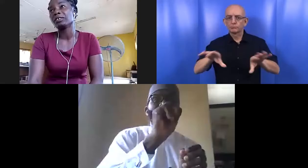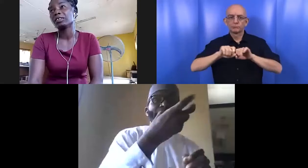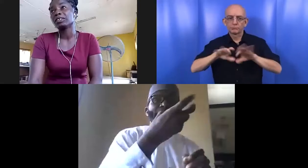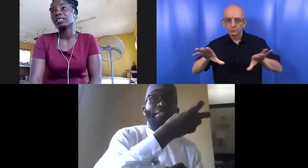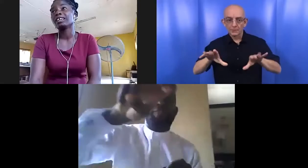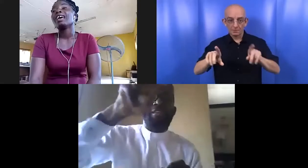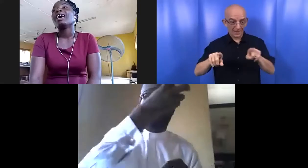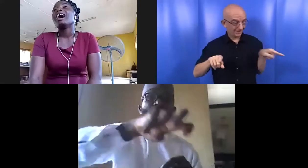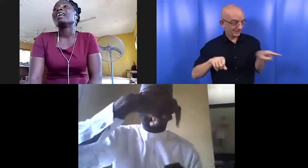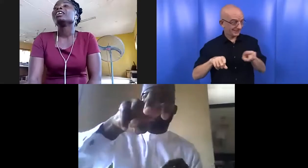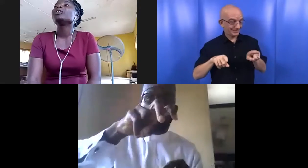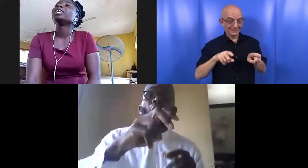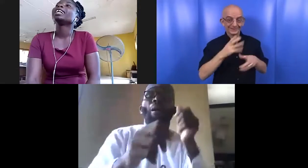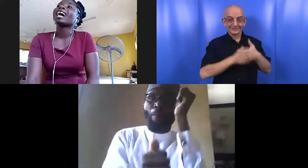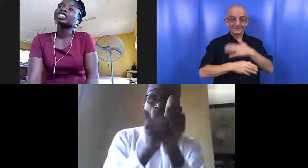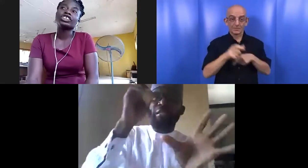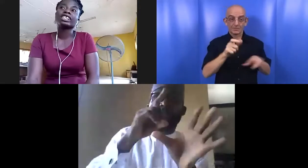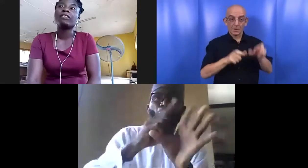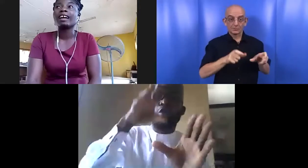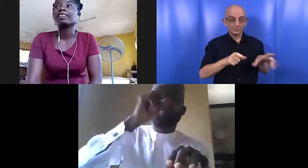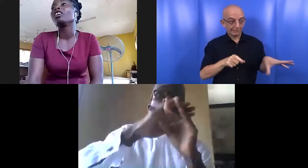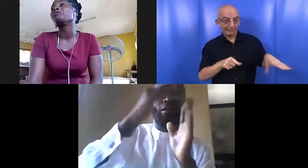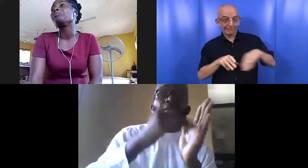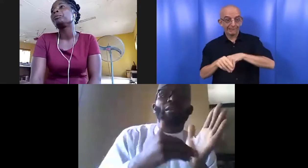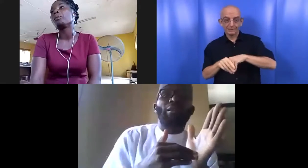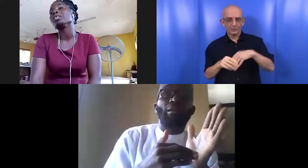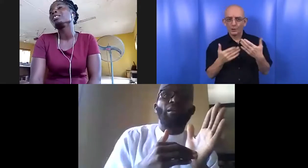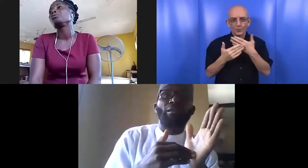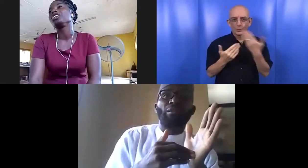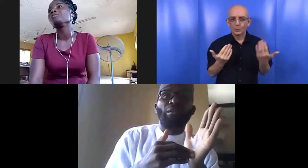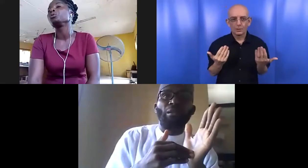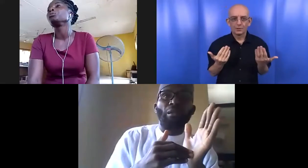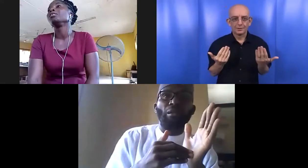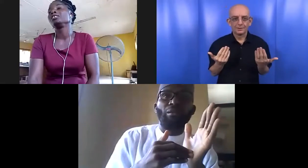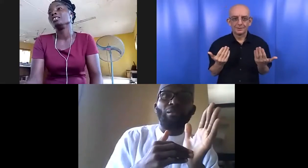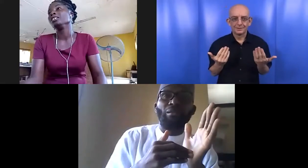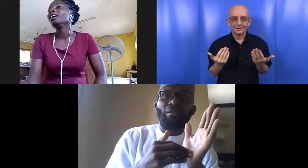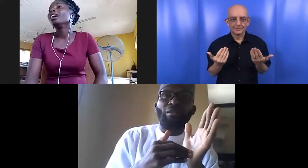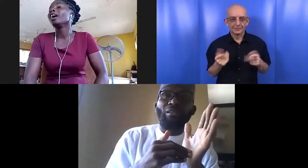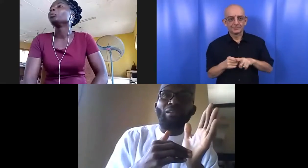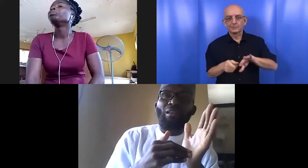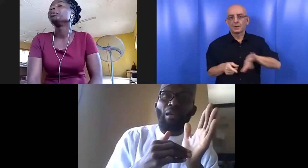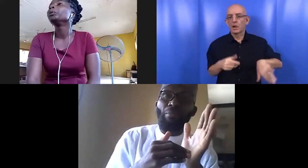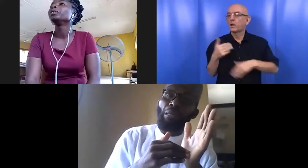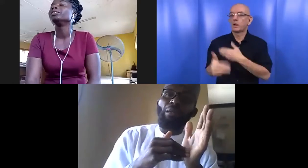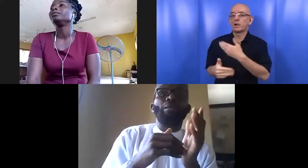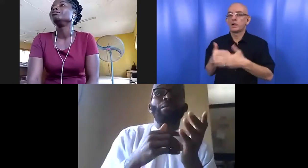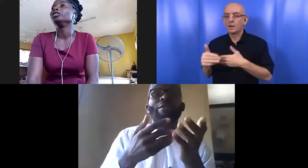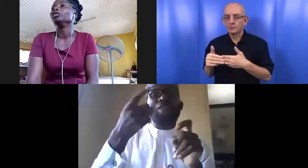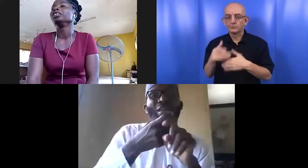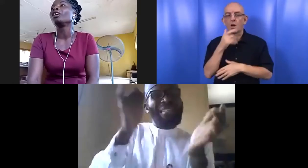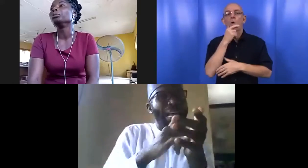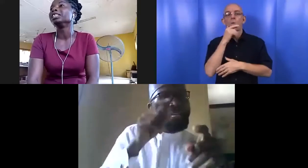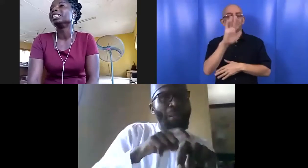palliative. And even on the cash transfer, the government promised to give to the people,